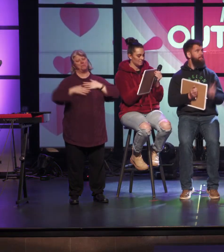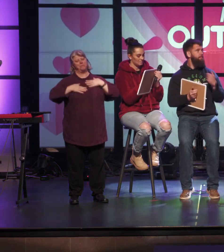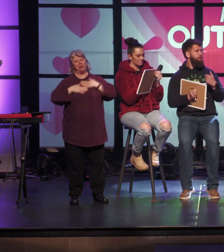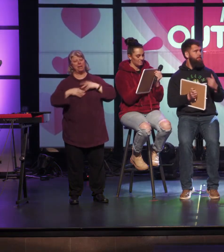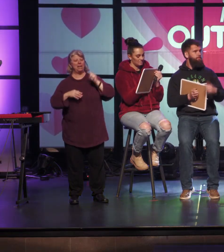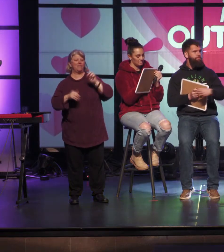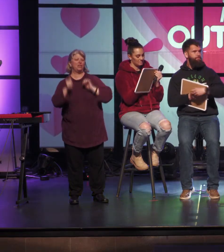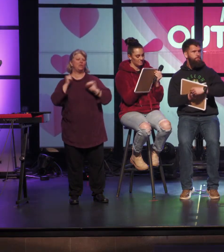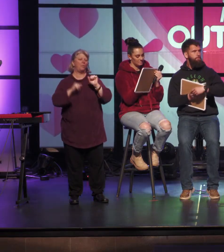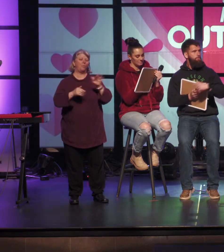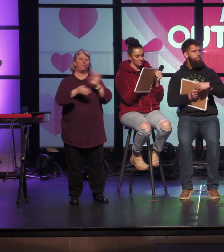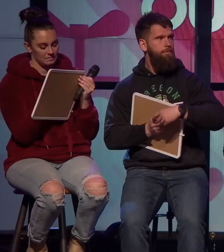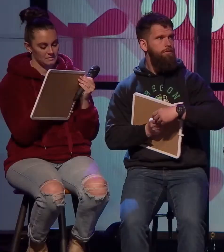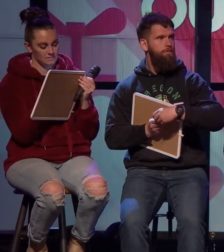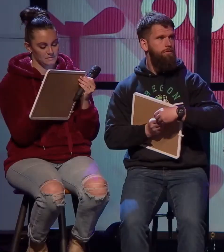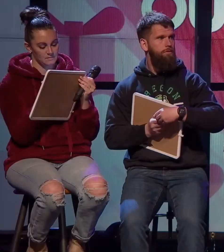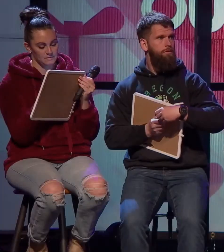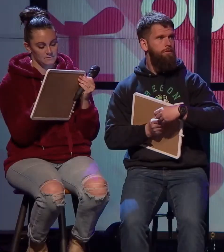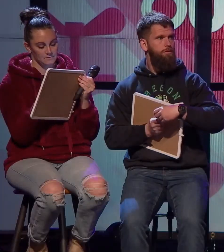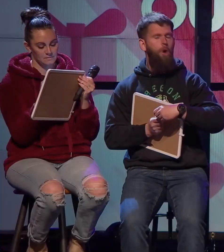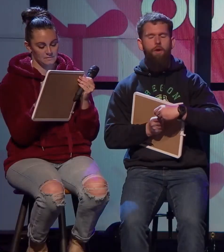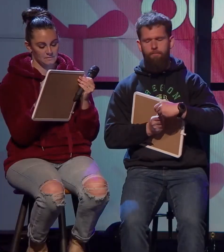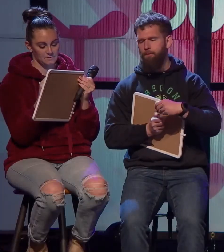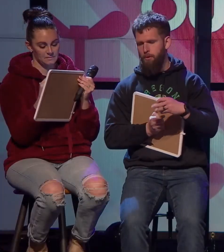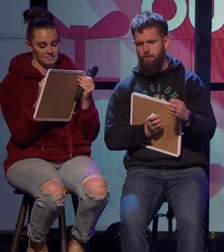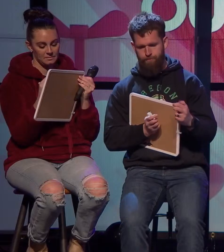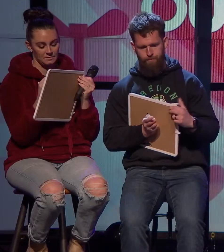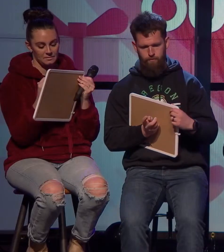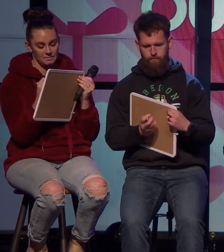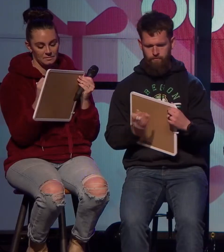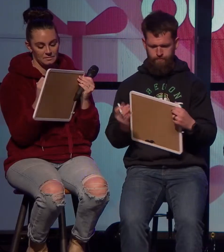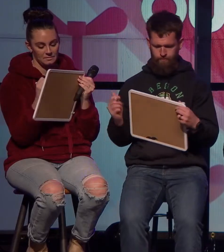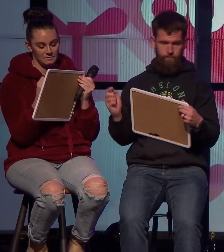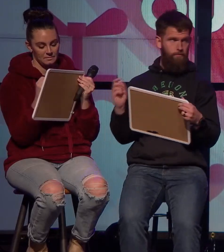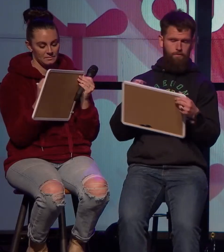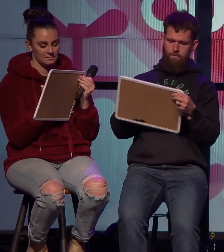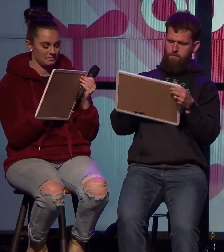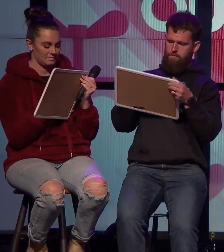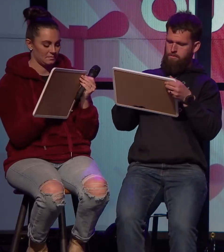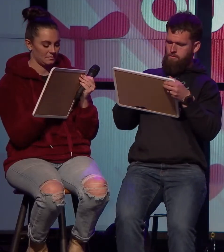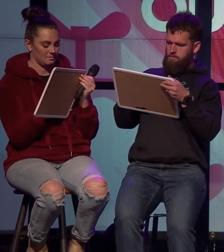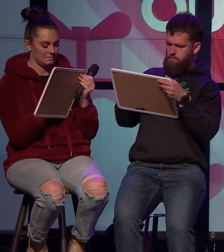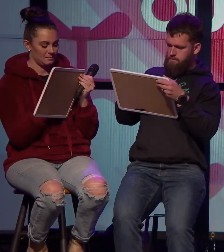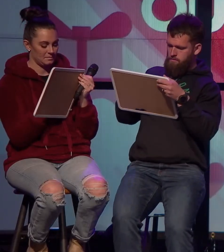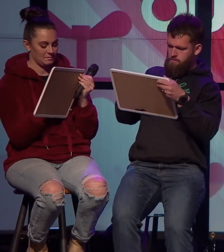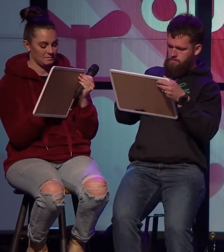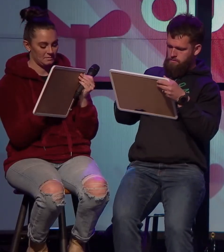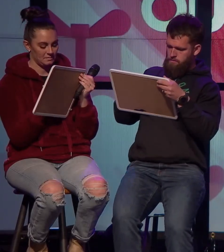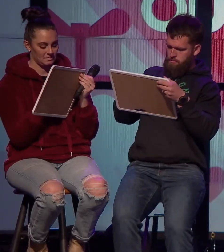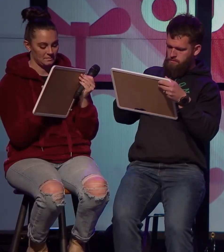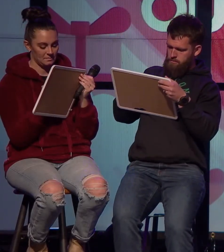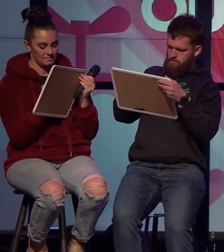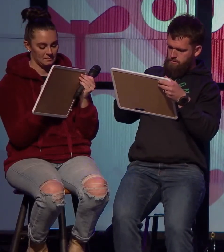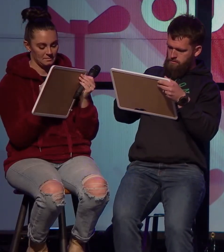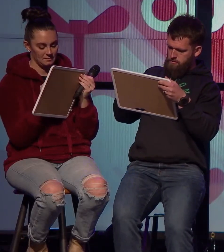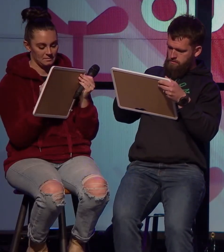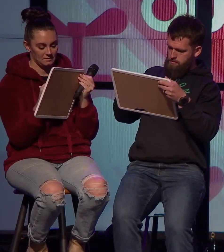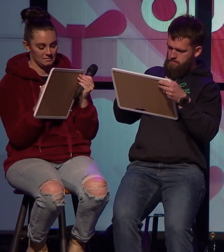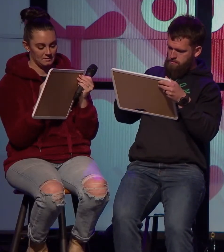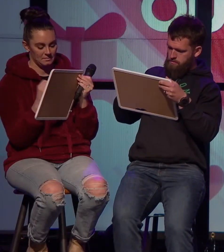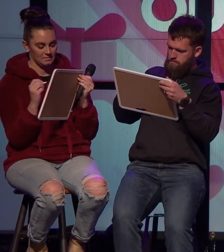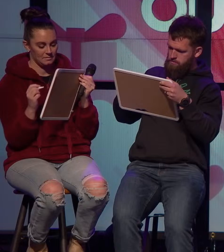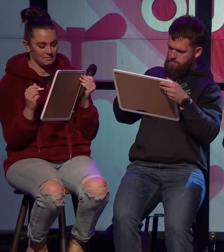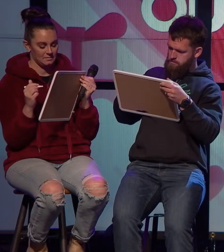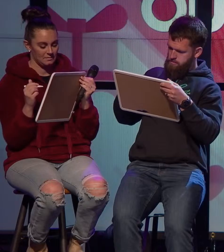TV show or movie. So you're going to write down, you're going to answer for you. Jess, you're going to answer for Sam. Ross, you're going to answer for